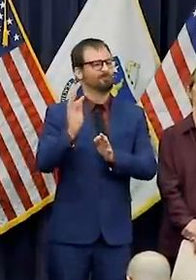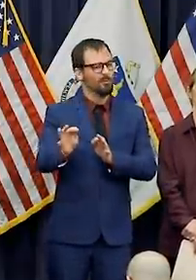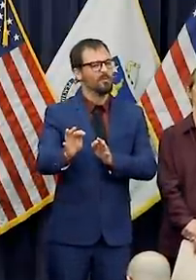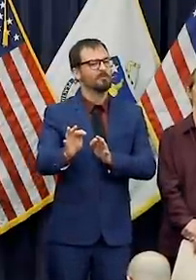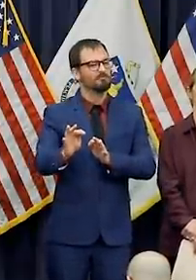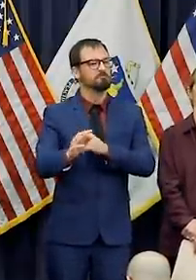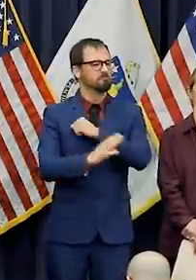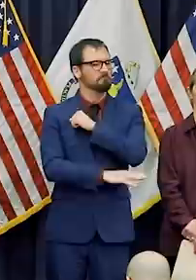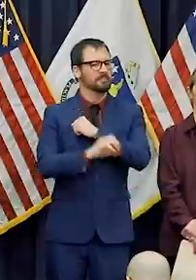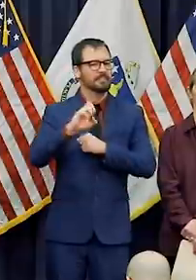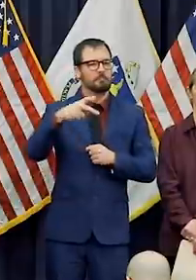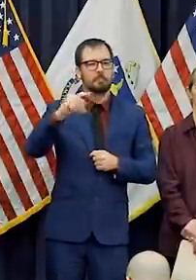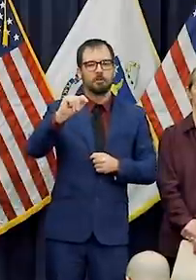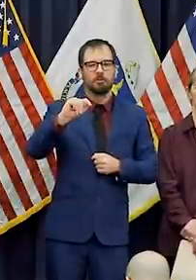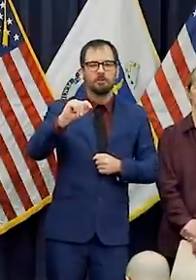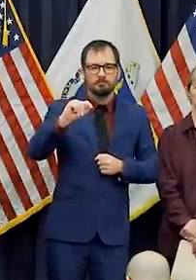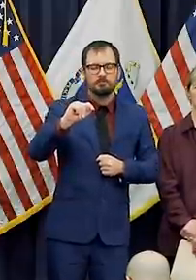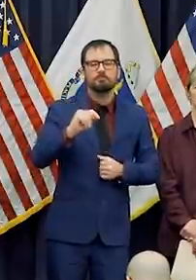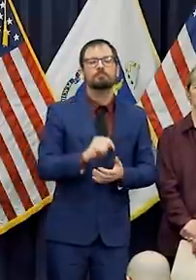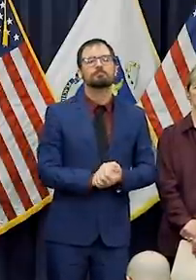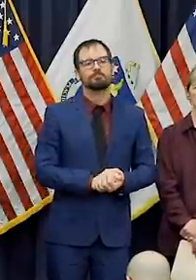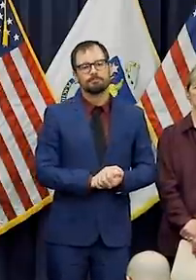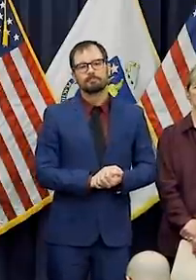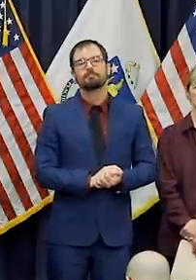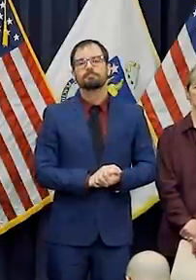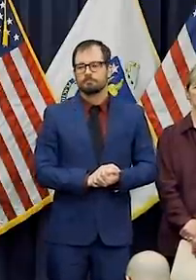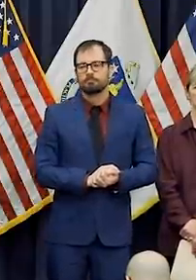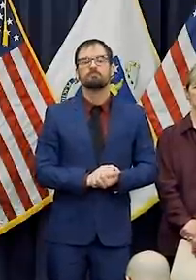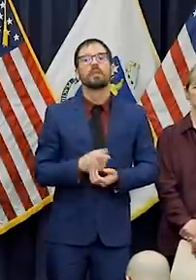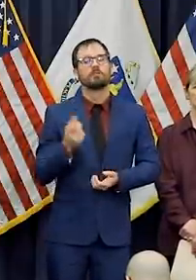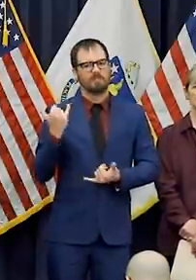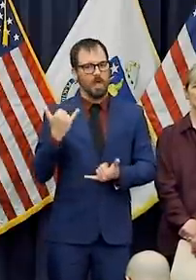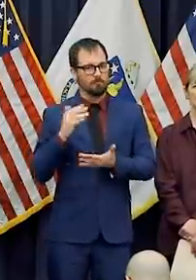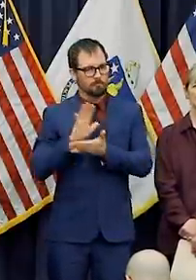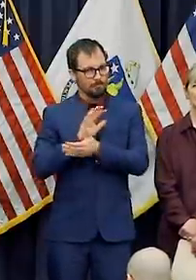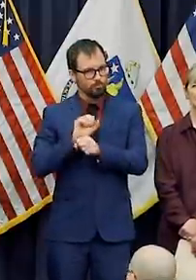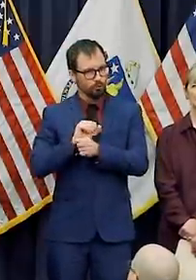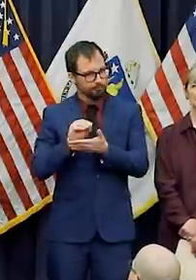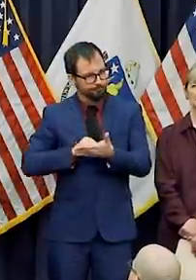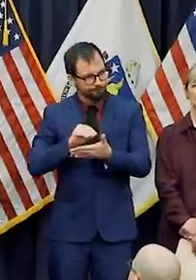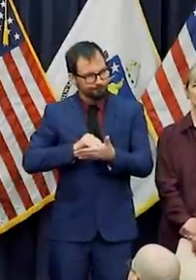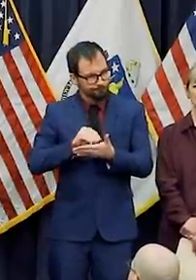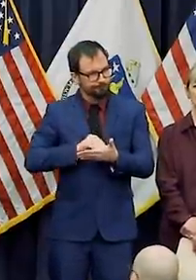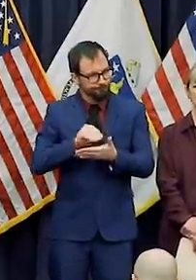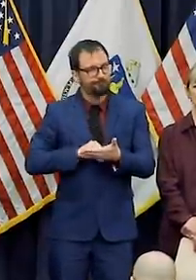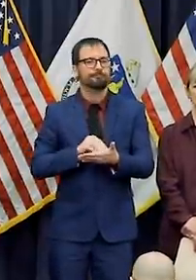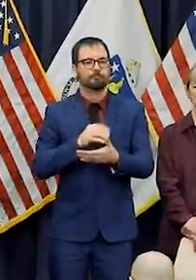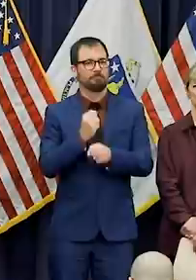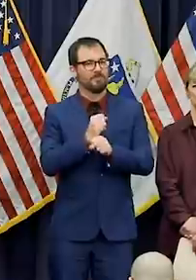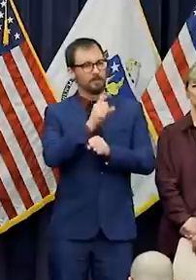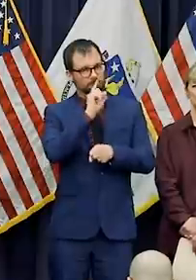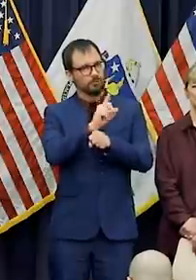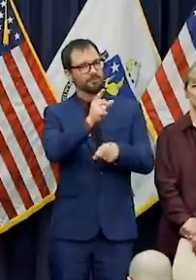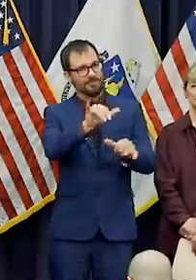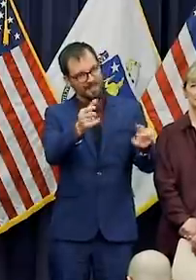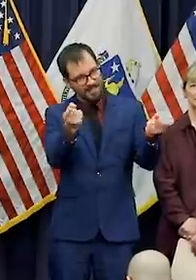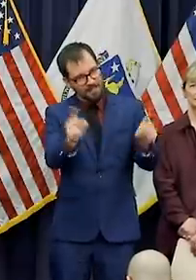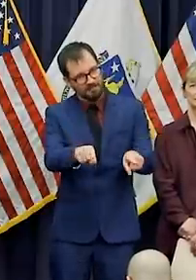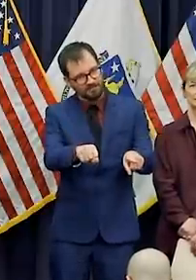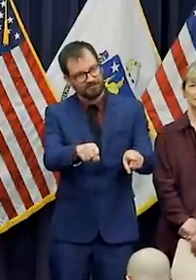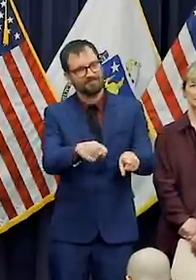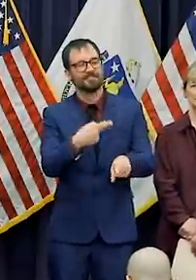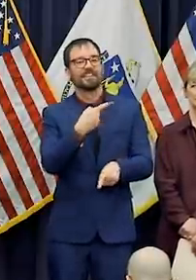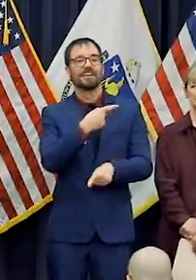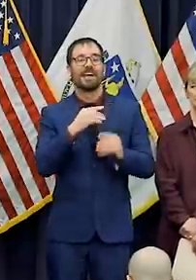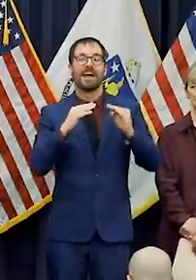official. All of this will be filed tomorrow when the legislature is open. Most of you know that last